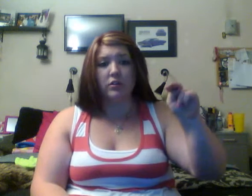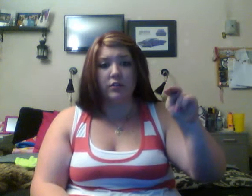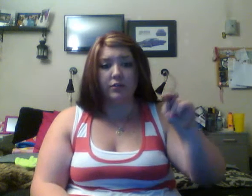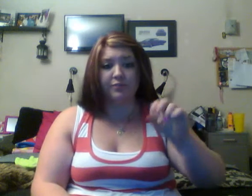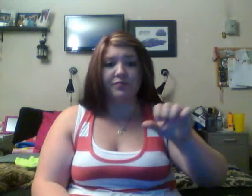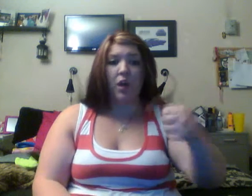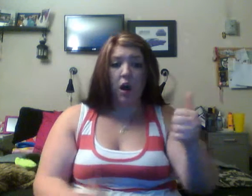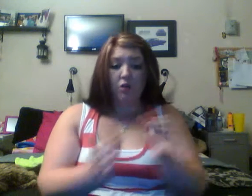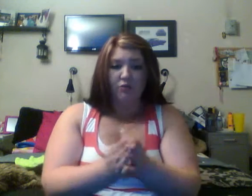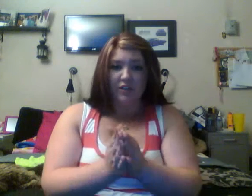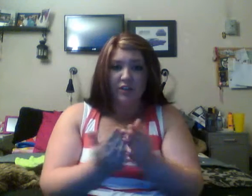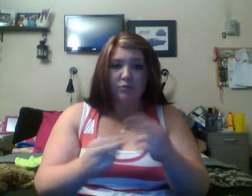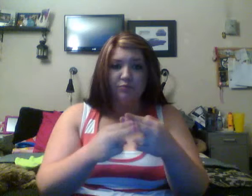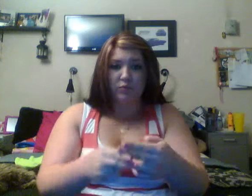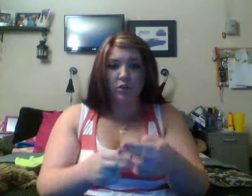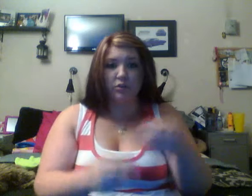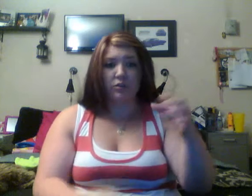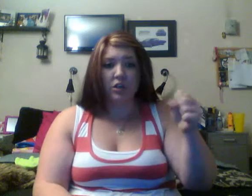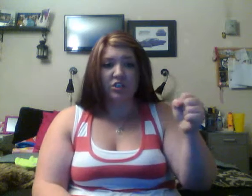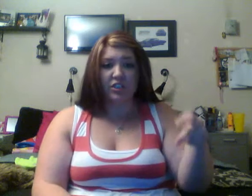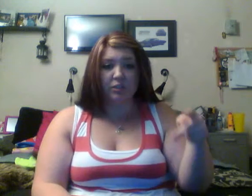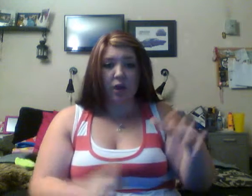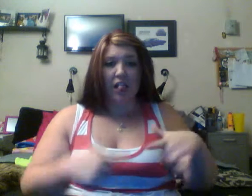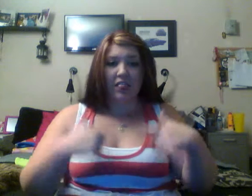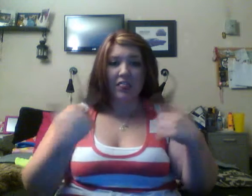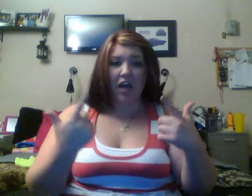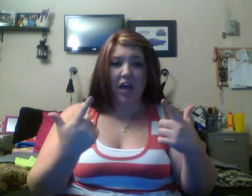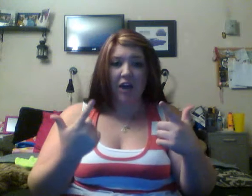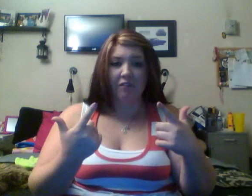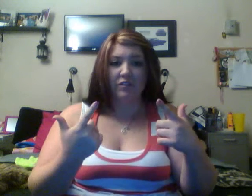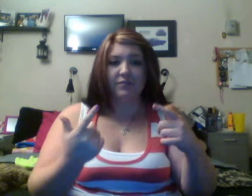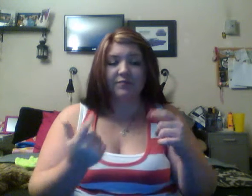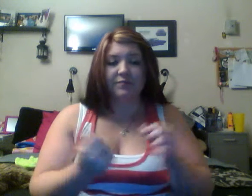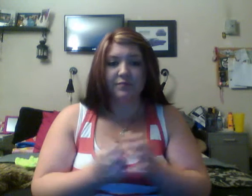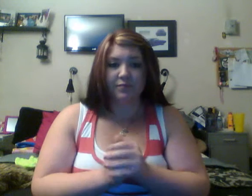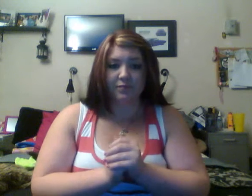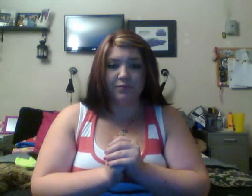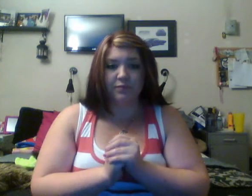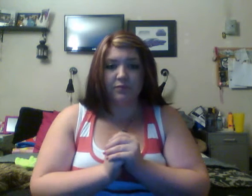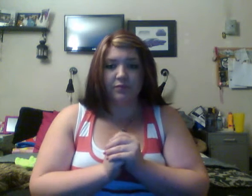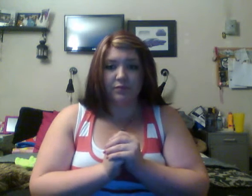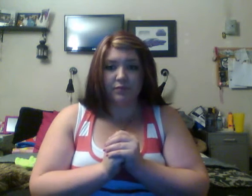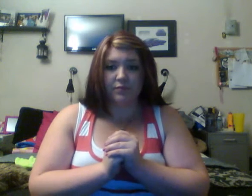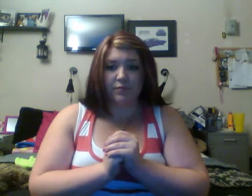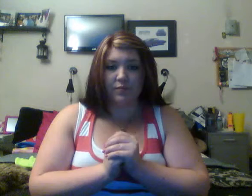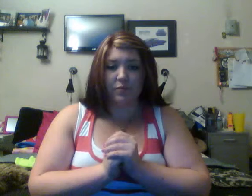other textbook is called Shakespeare Alive, and that is edited by Joseph Papp. If we really want to